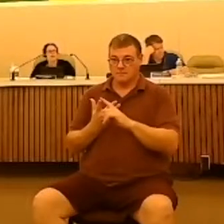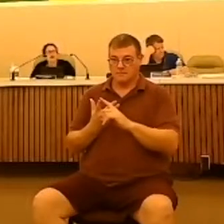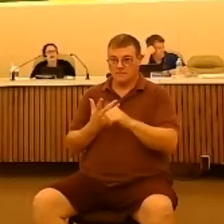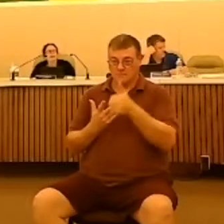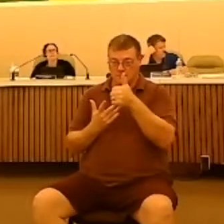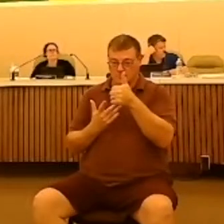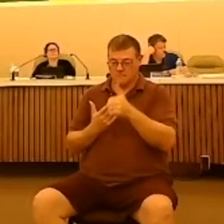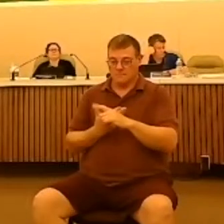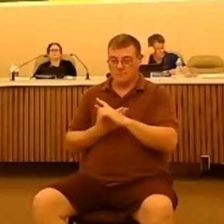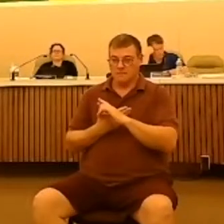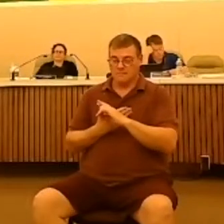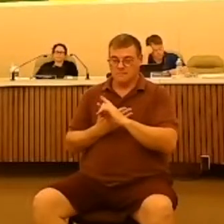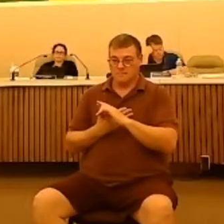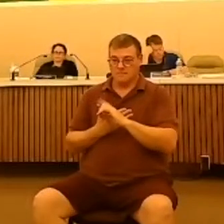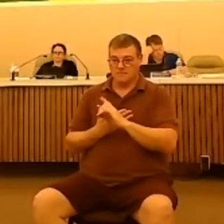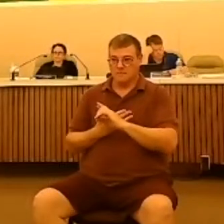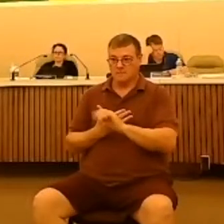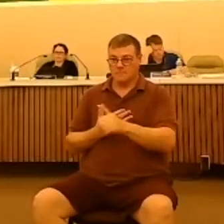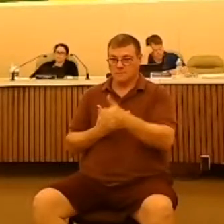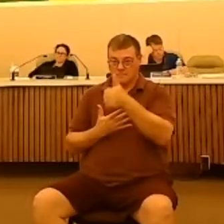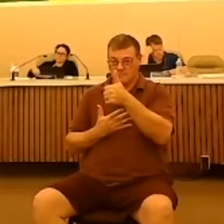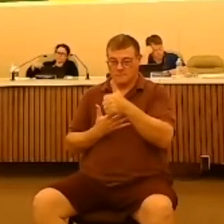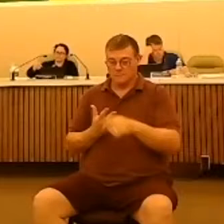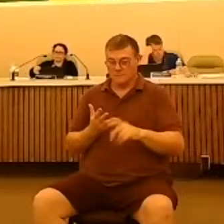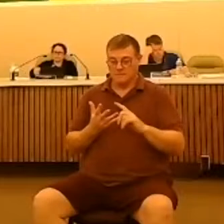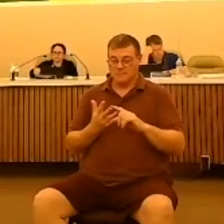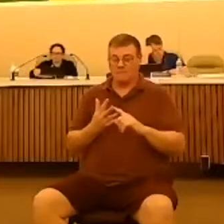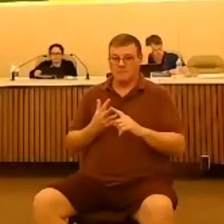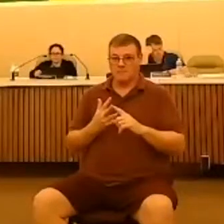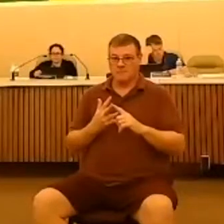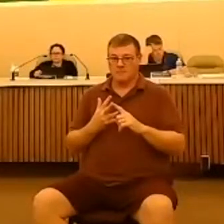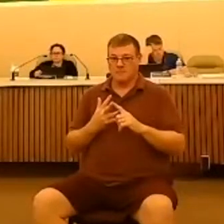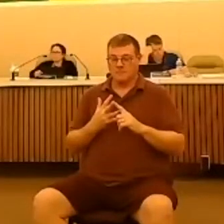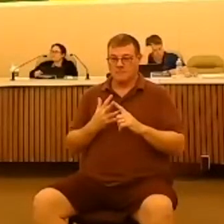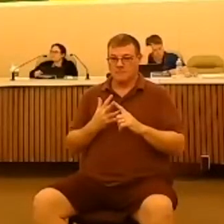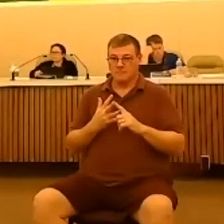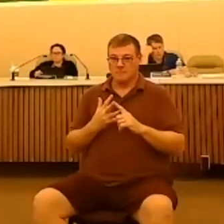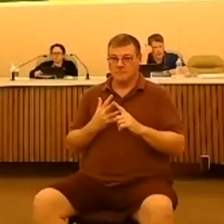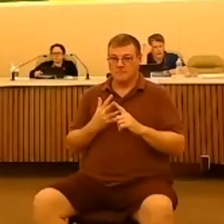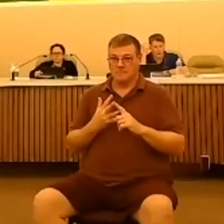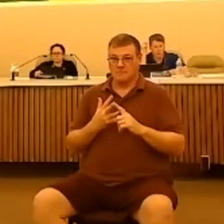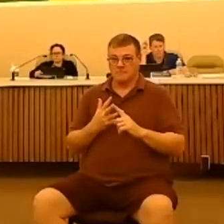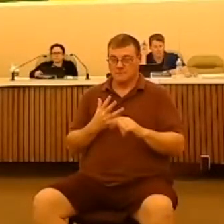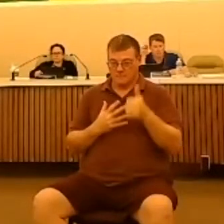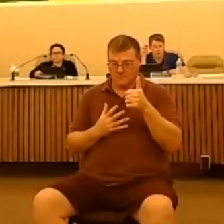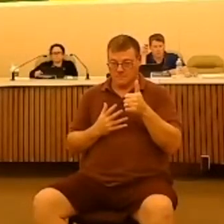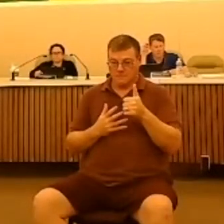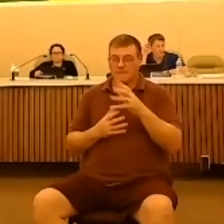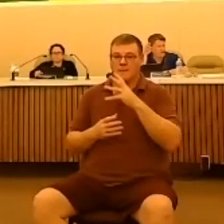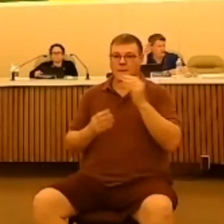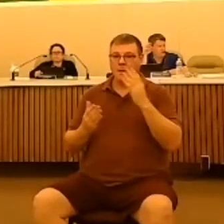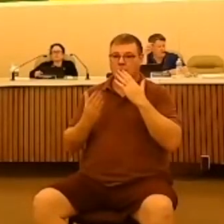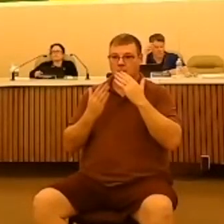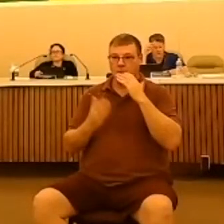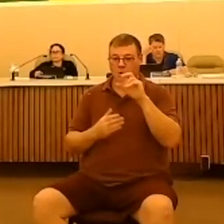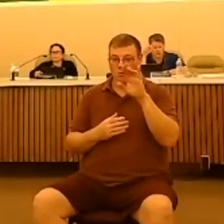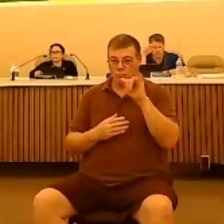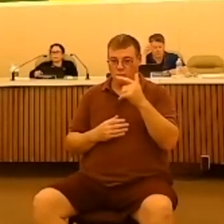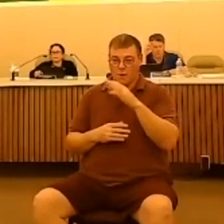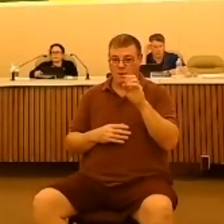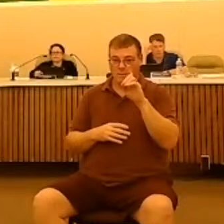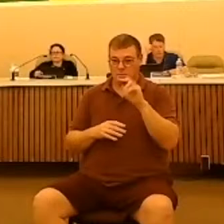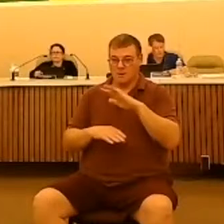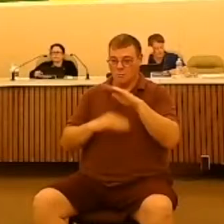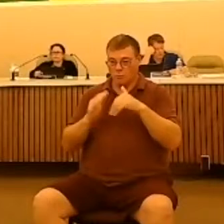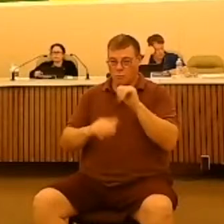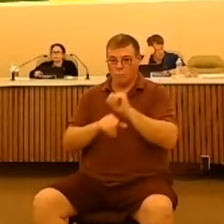Safranik, Aye. Councilmember Bolzner, Aye. Supervisor Schultz. Aye, and thank you, Craig and Don, for all the work you